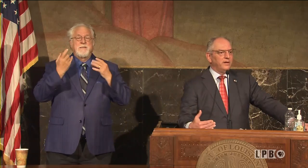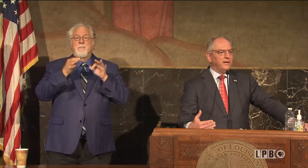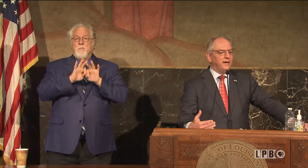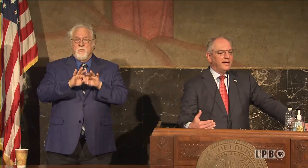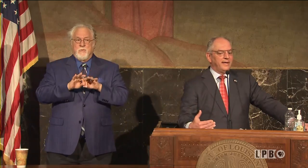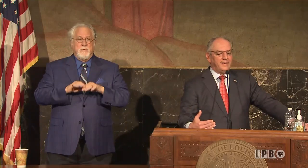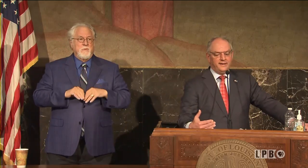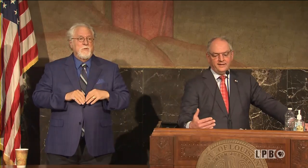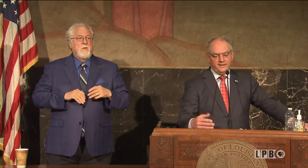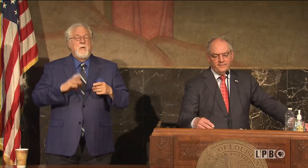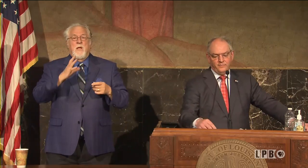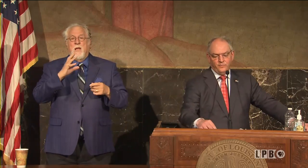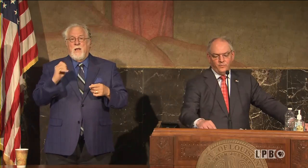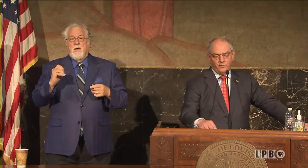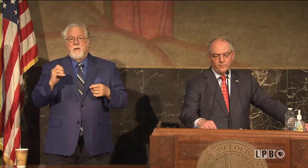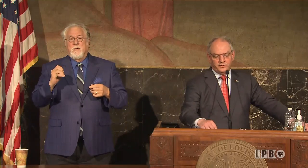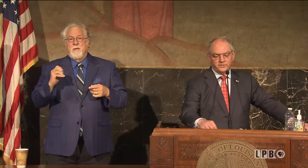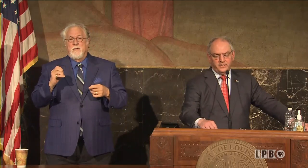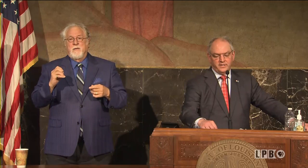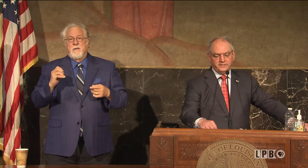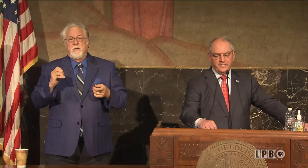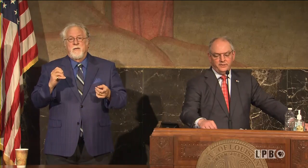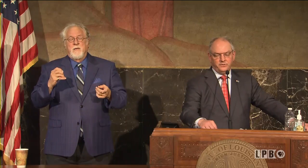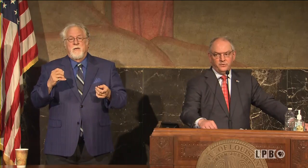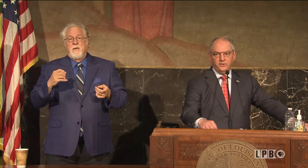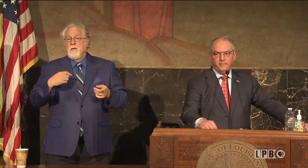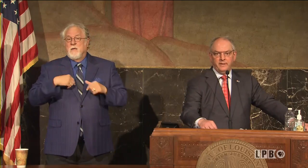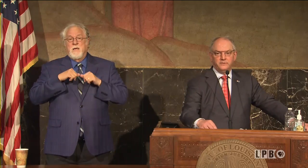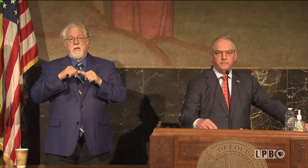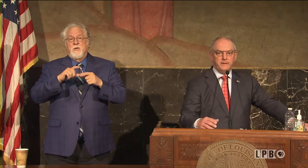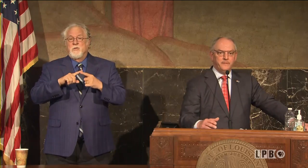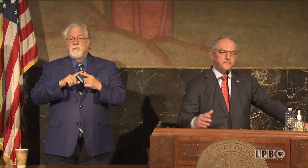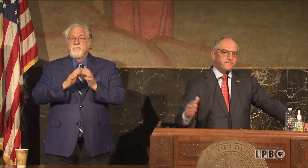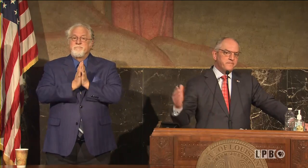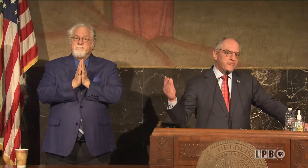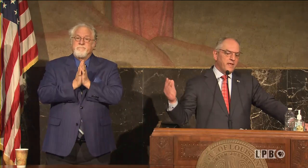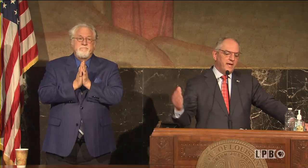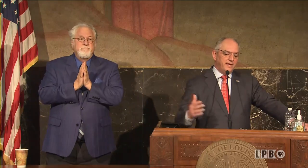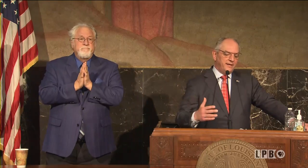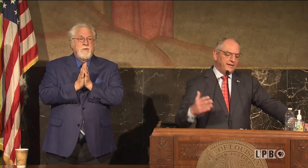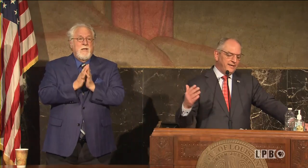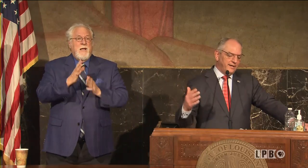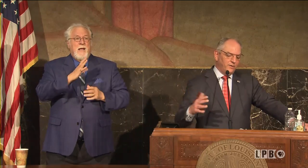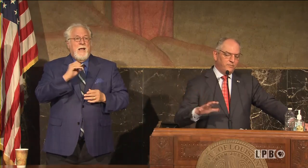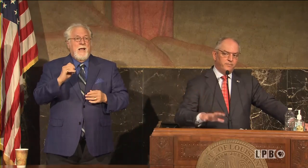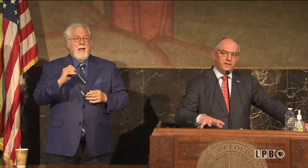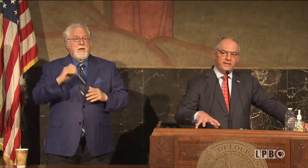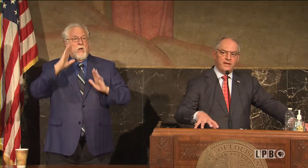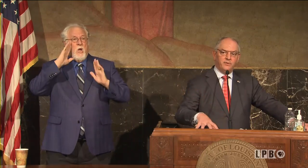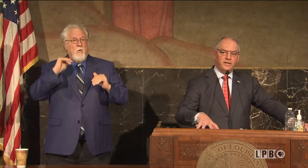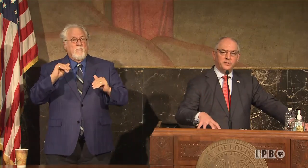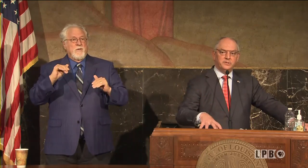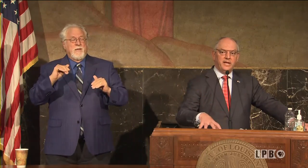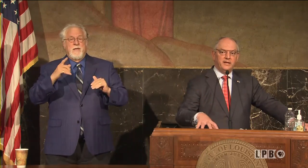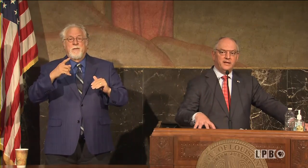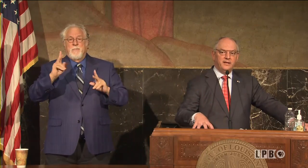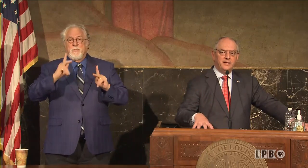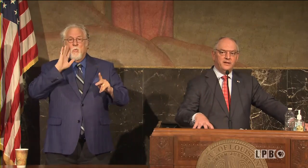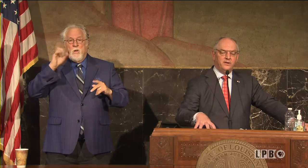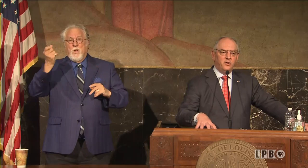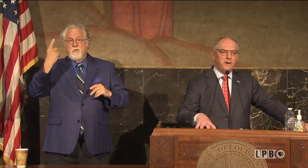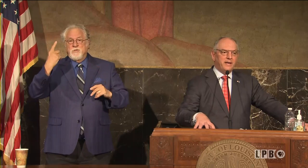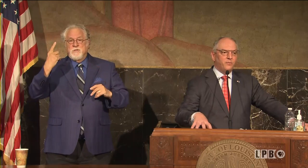important, and we're just going to continue to appeal to people, and hopefully they will